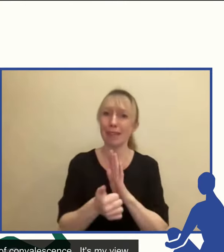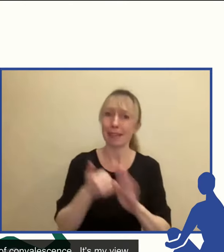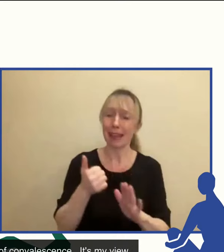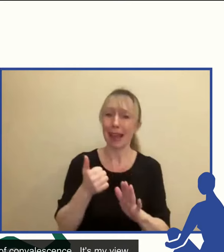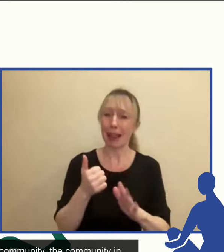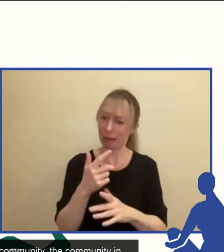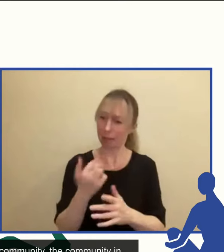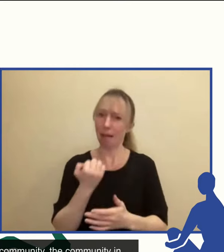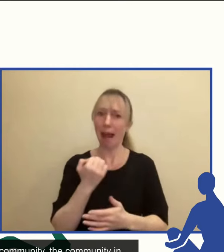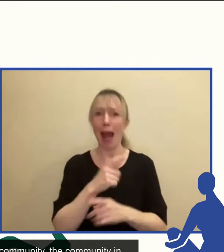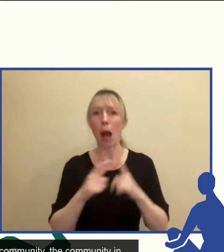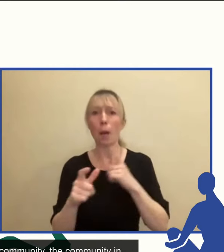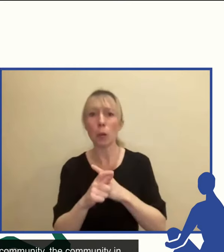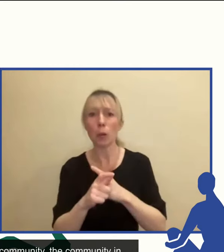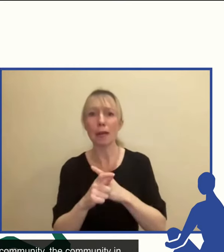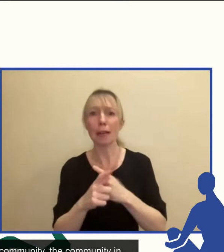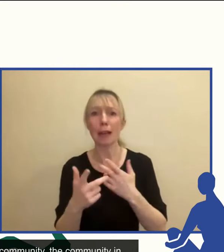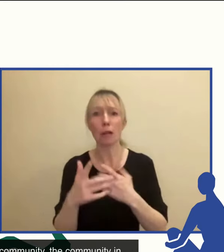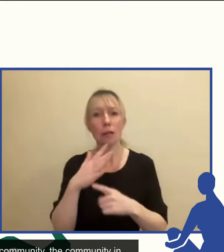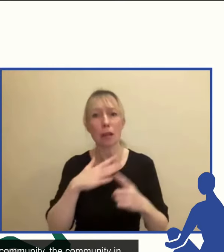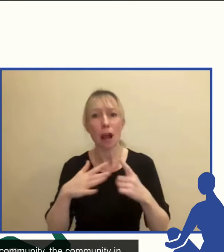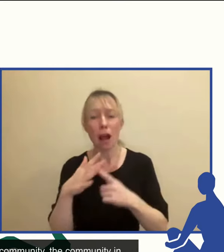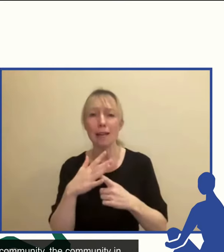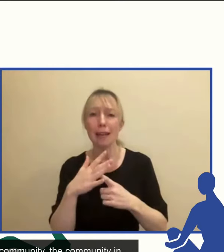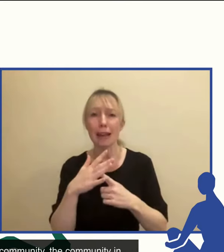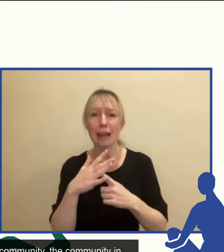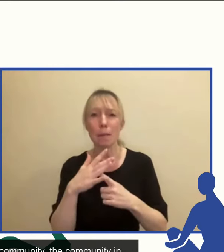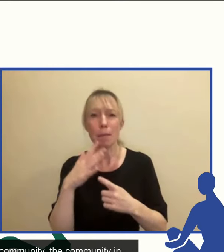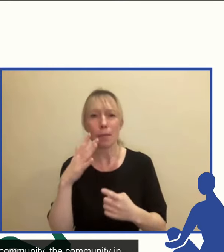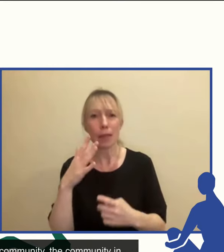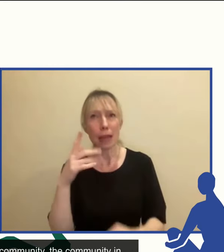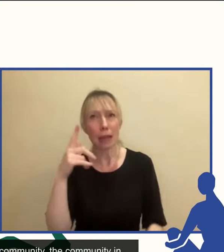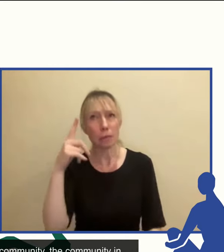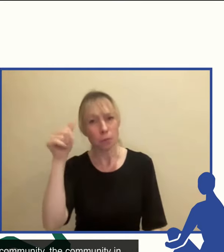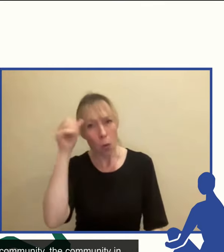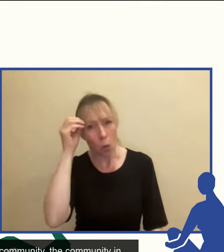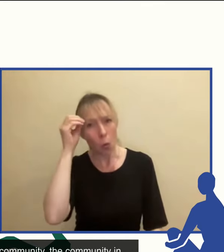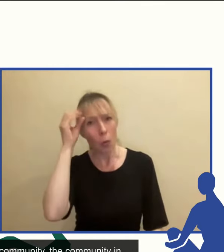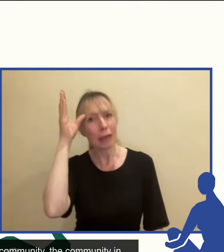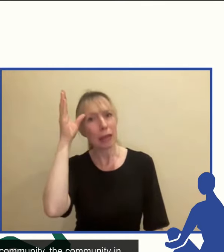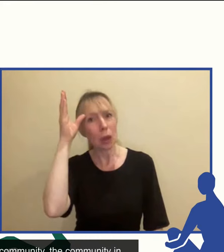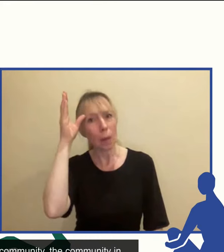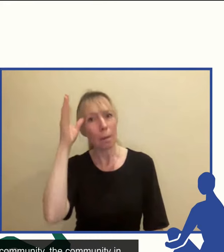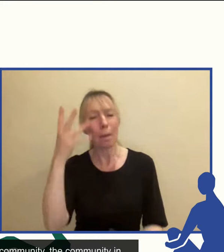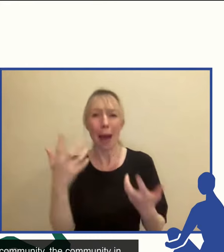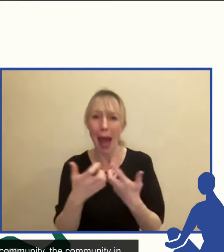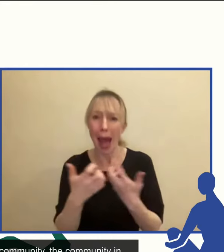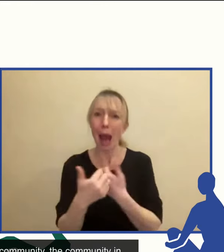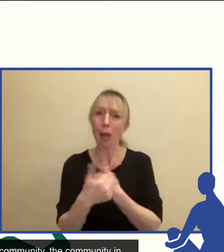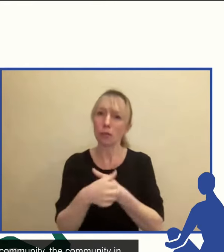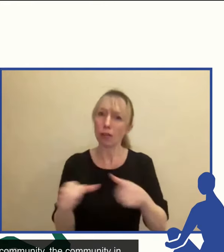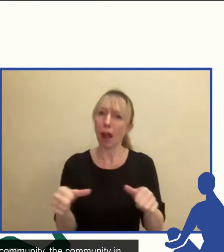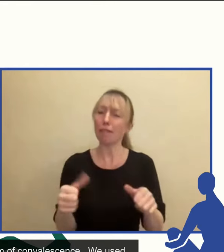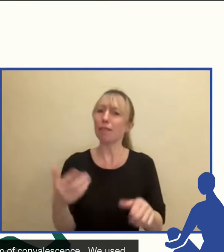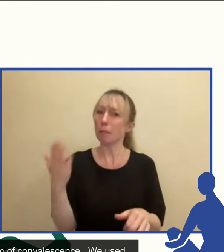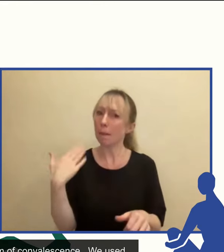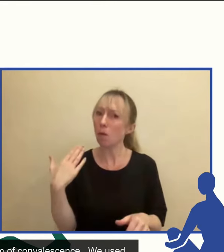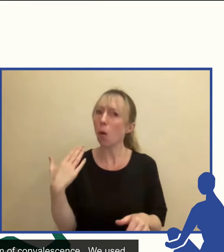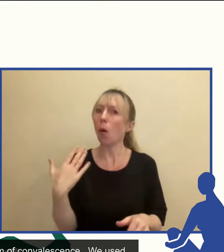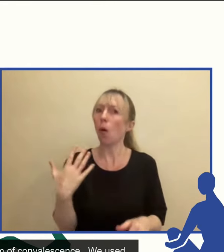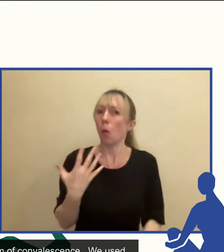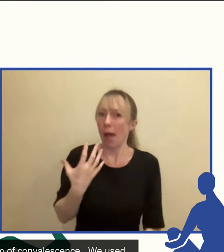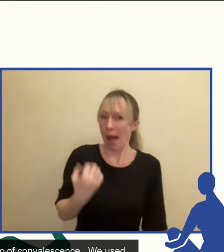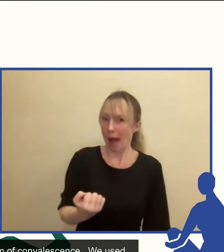a lot of the wisdom of convalescence that we used to hold as a society and as a